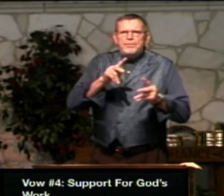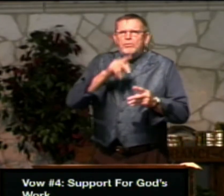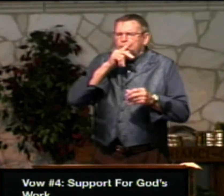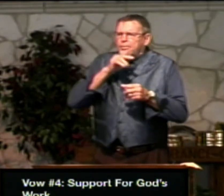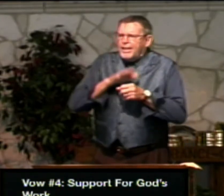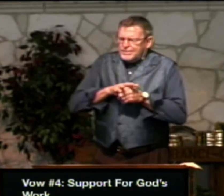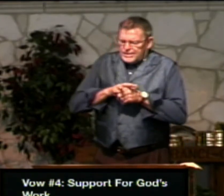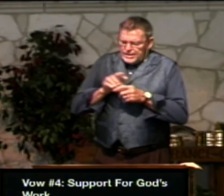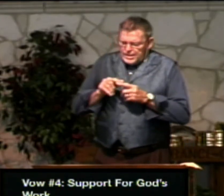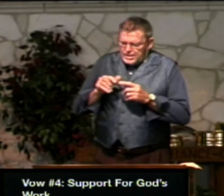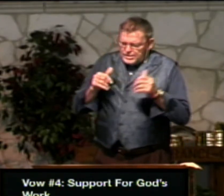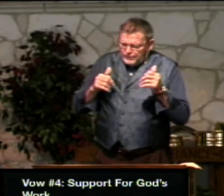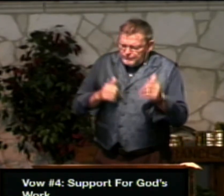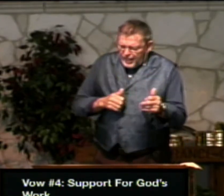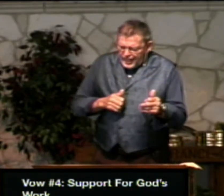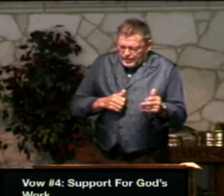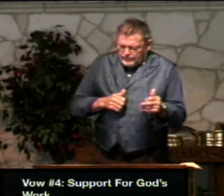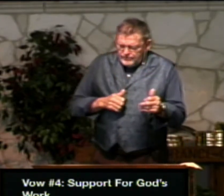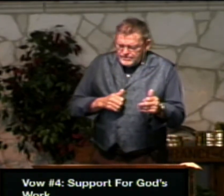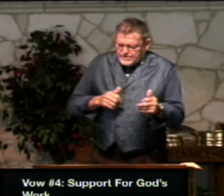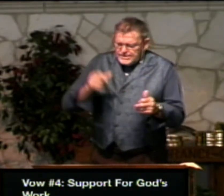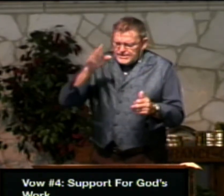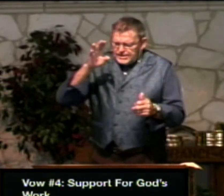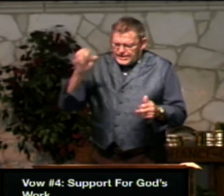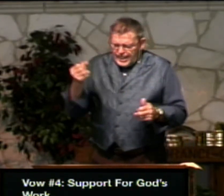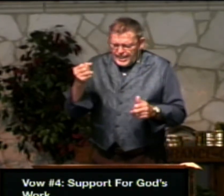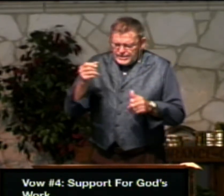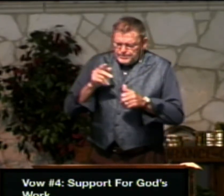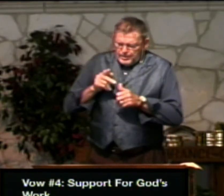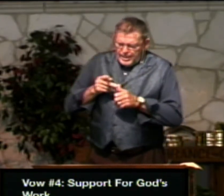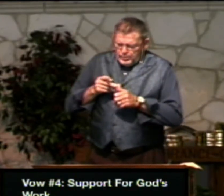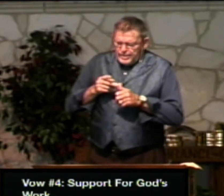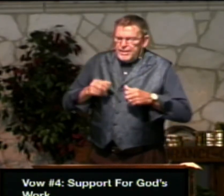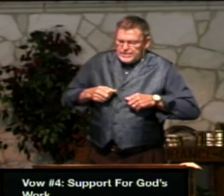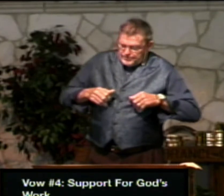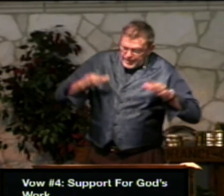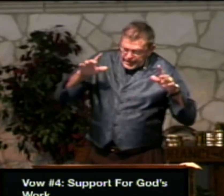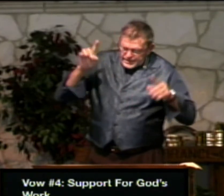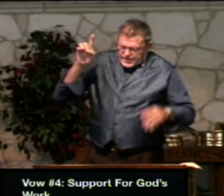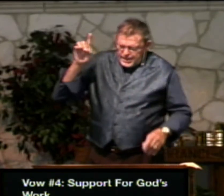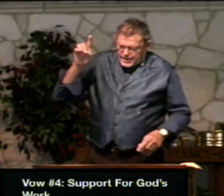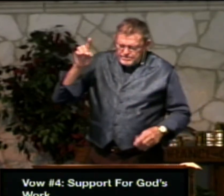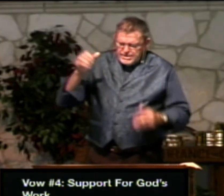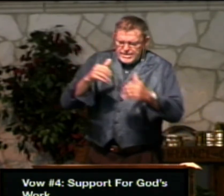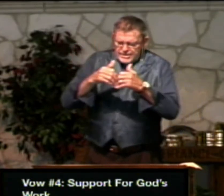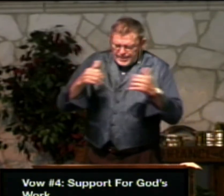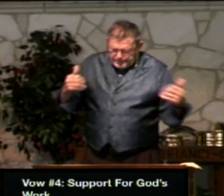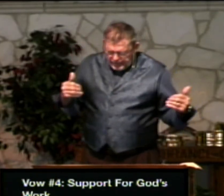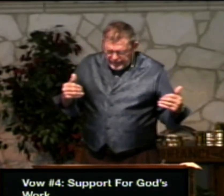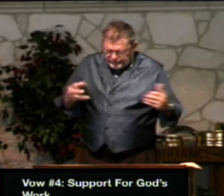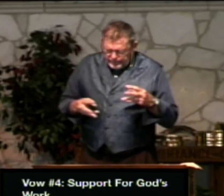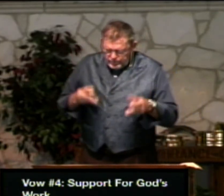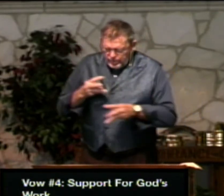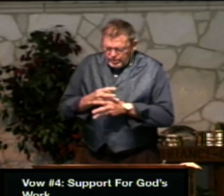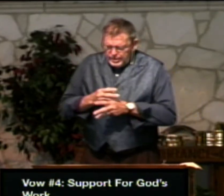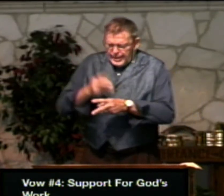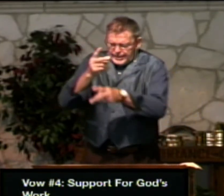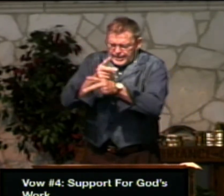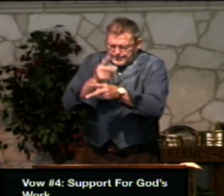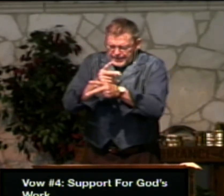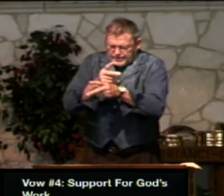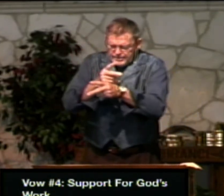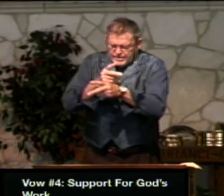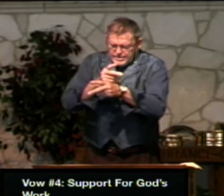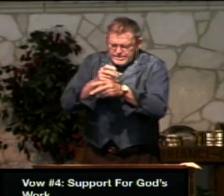The people were promising to follow God's priority by submitting to Him, separating from the world,